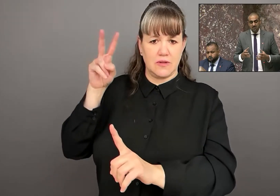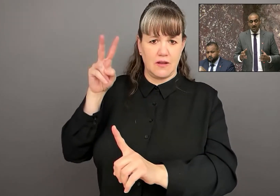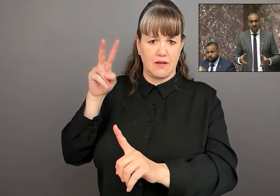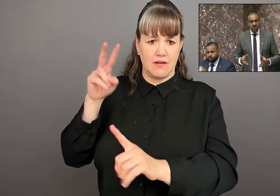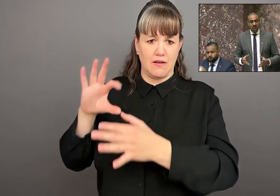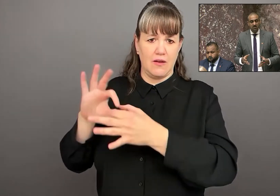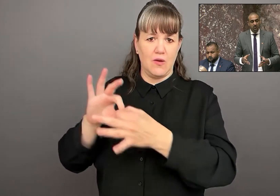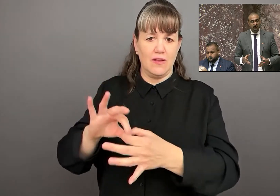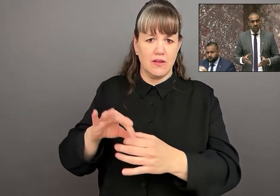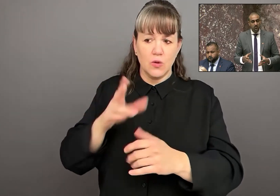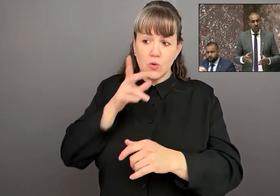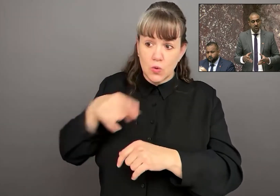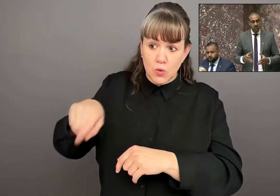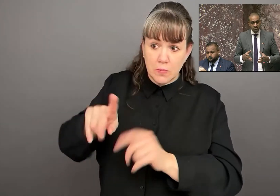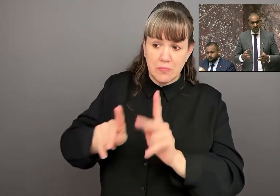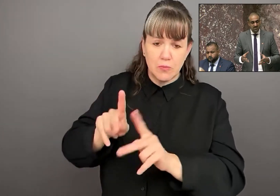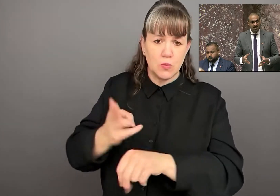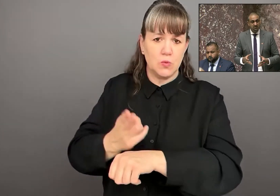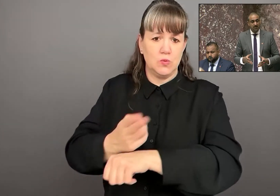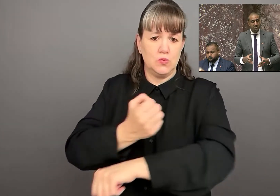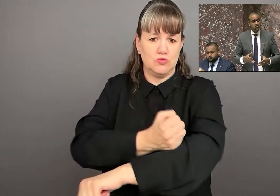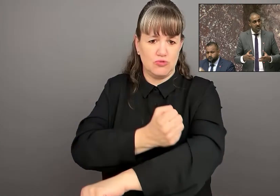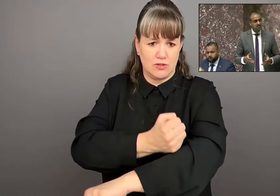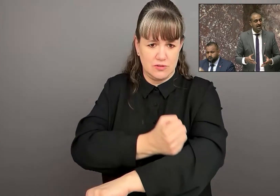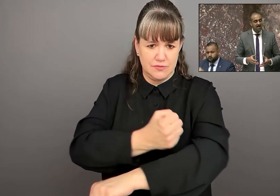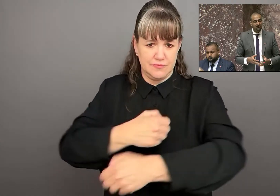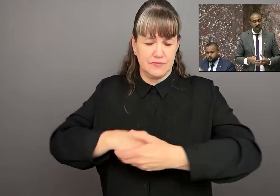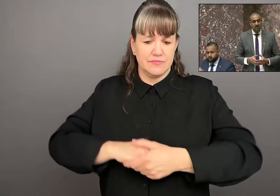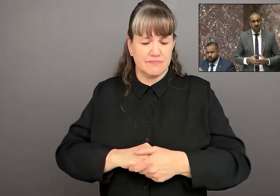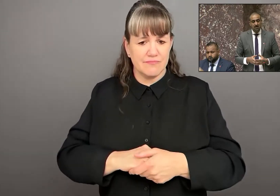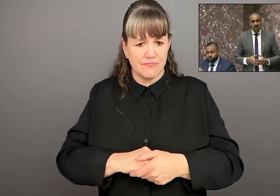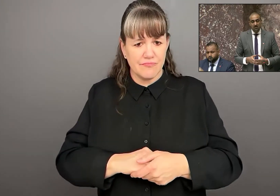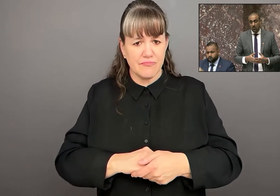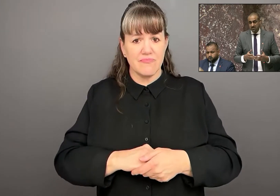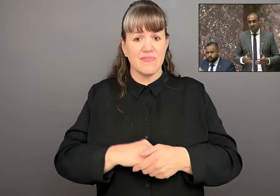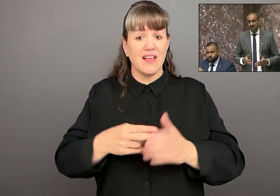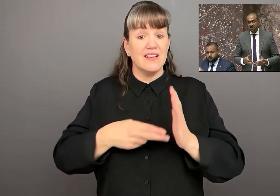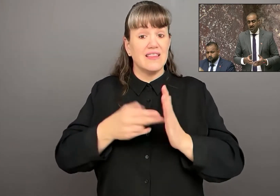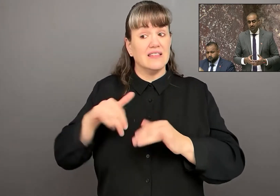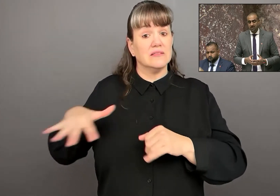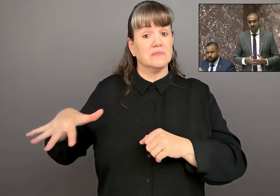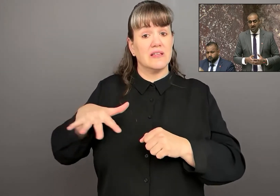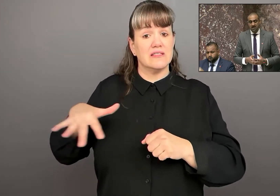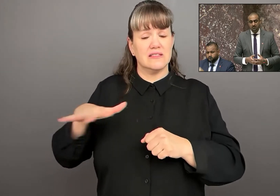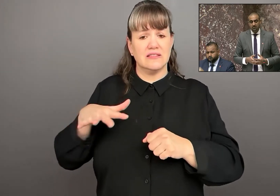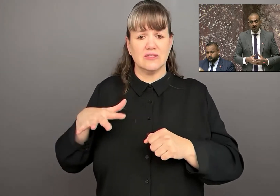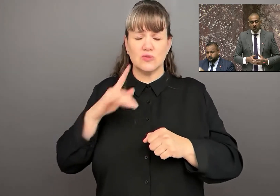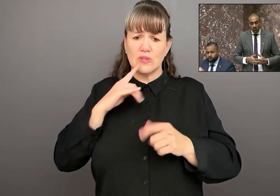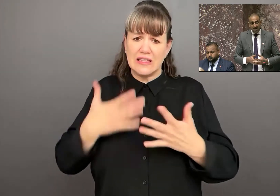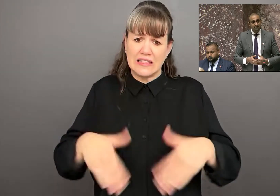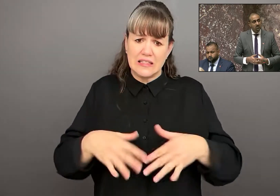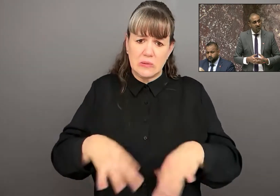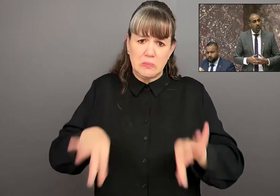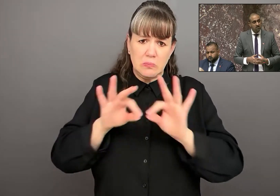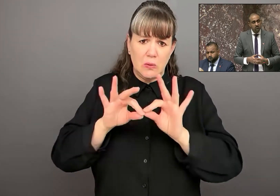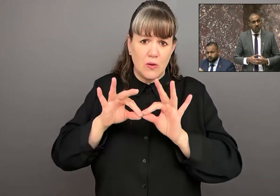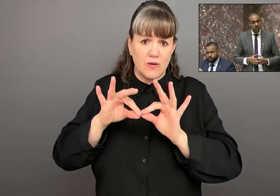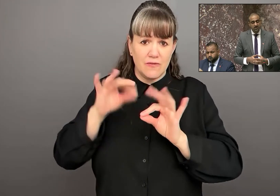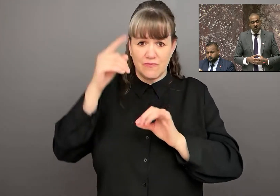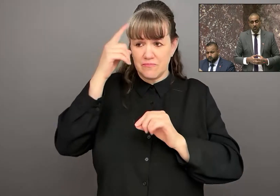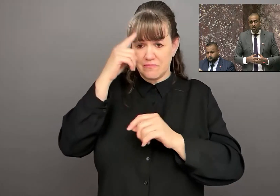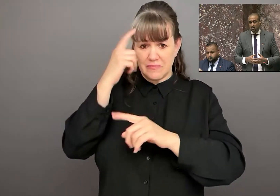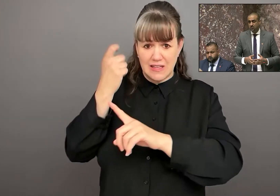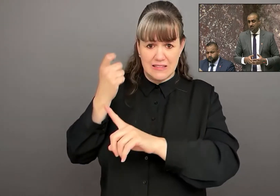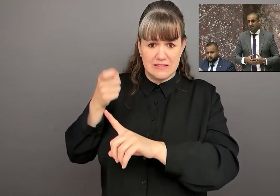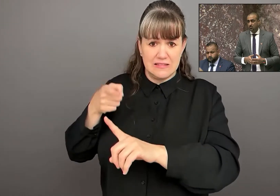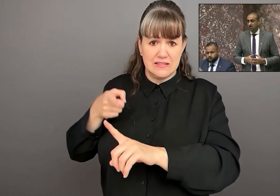the space available for someone to use in a safe space with staff, it wasn't taken up. We have a lot of work to do, Honourable